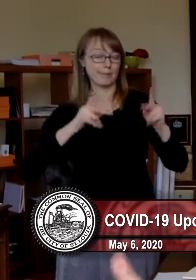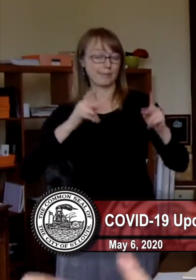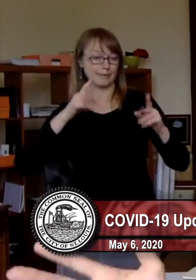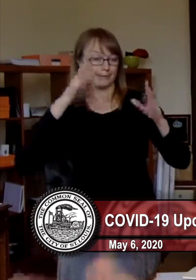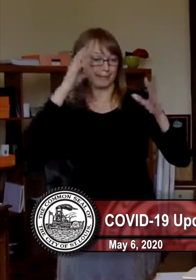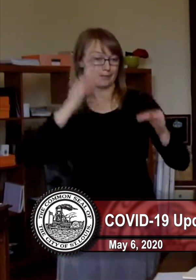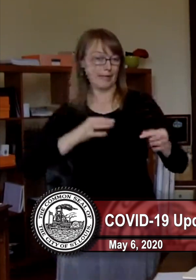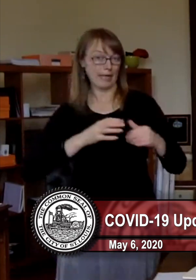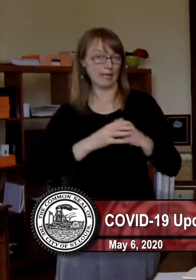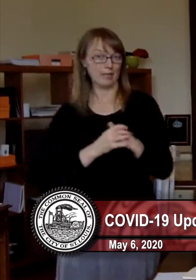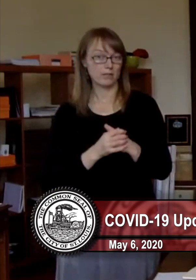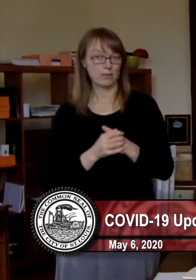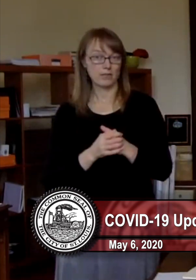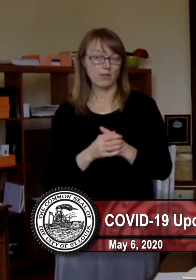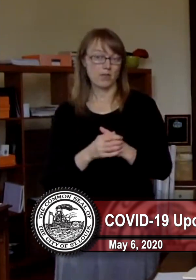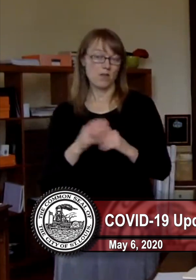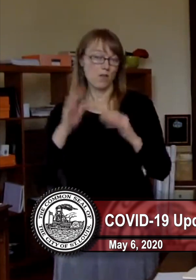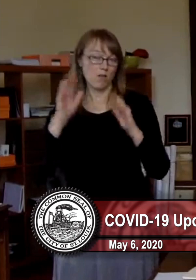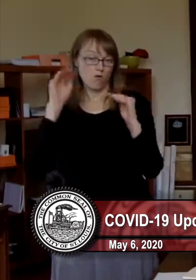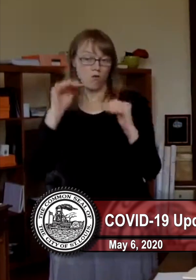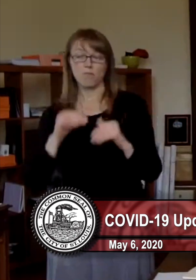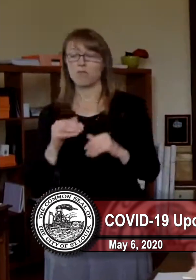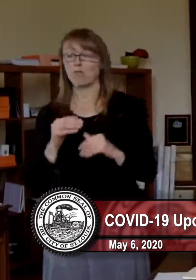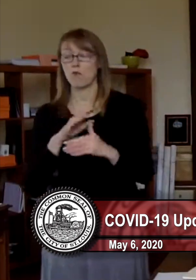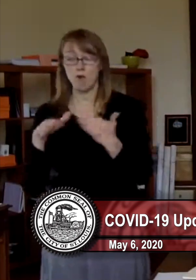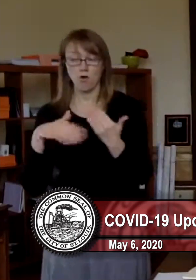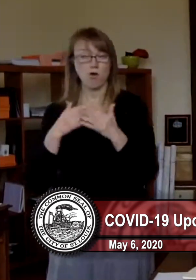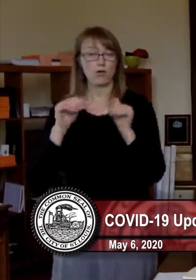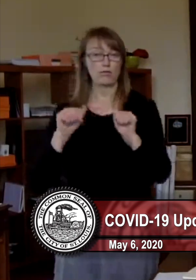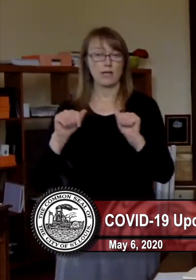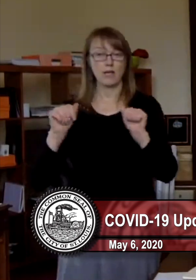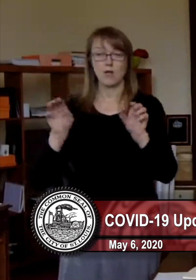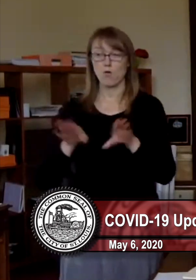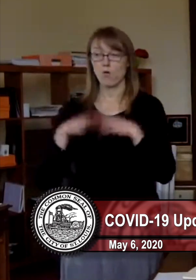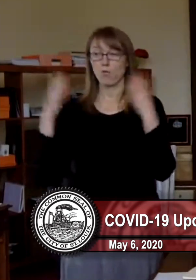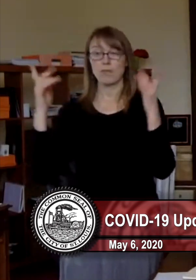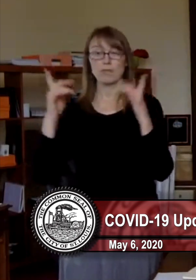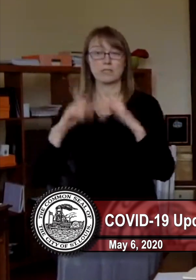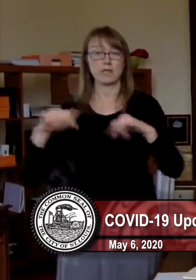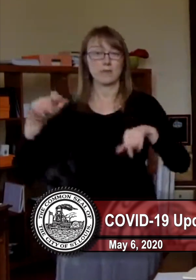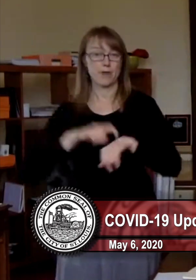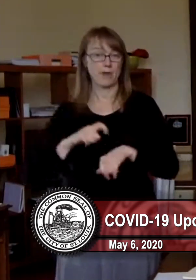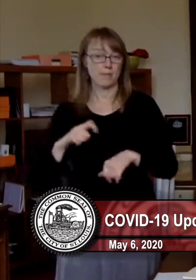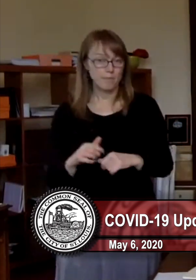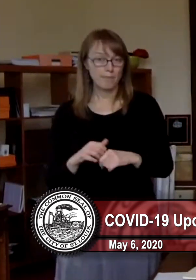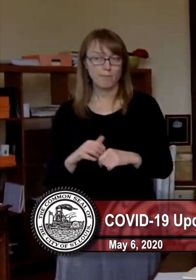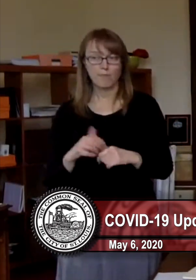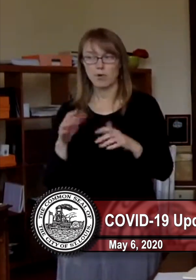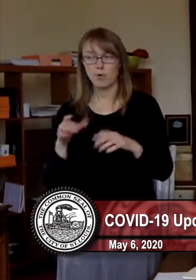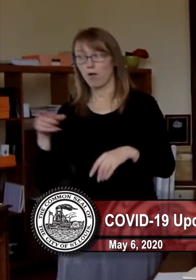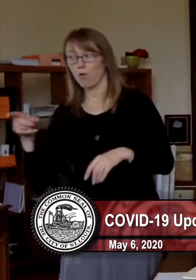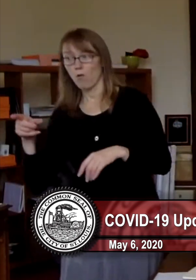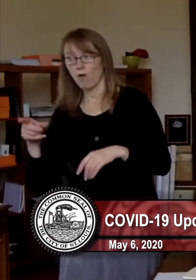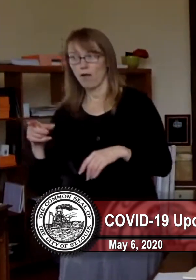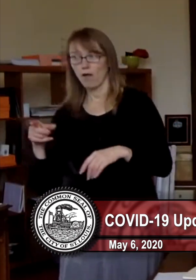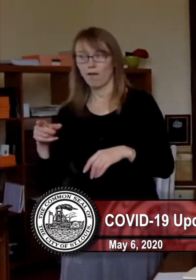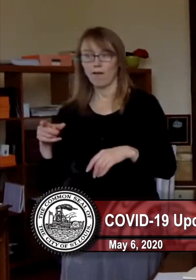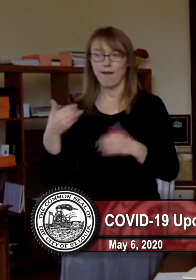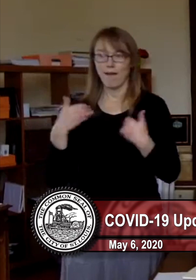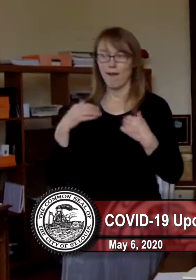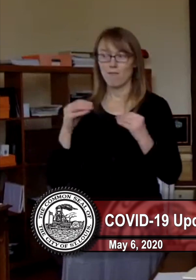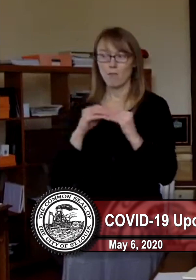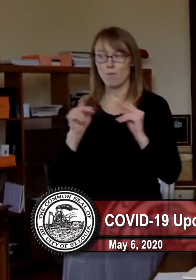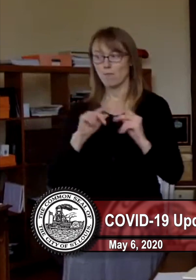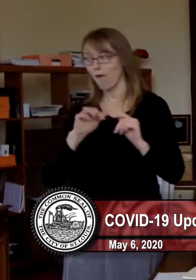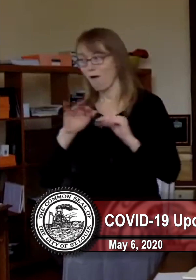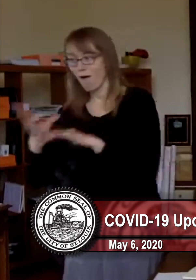for Lumiere to have an advantage over Star or Hollywood or the other, but the Gaming Commission will